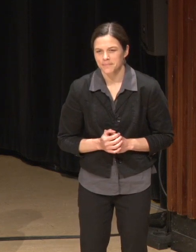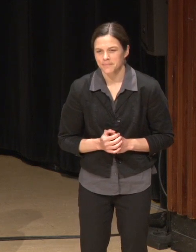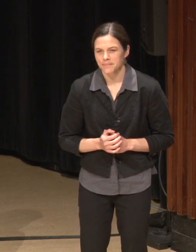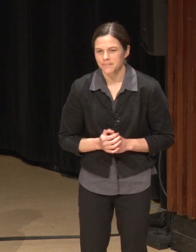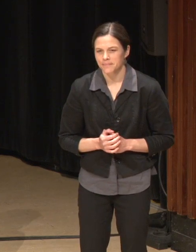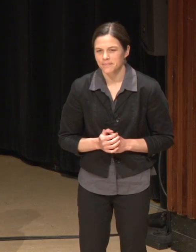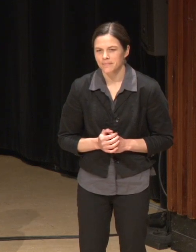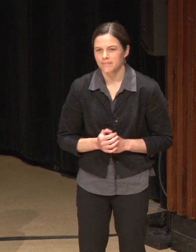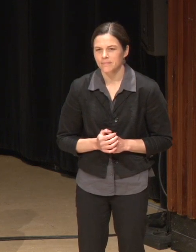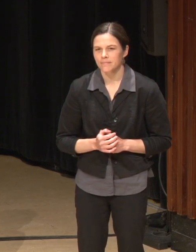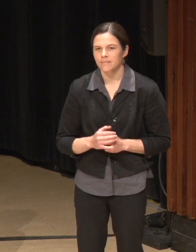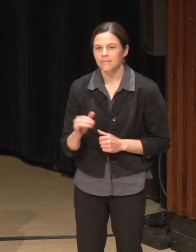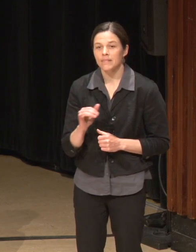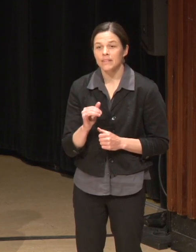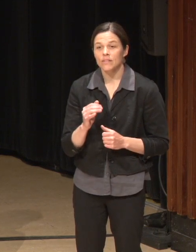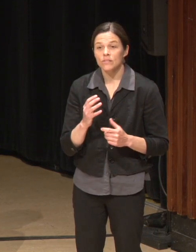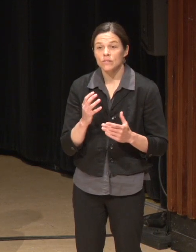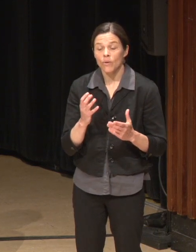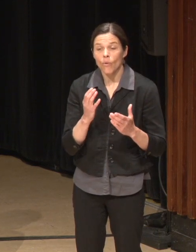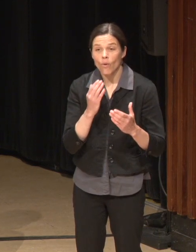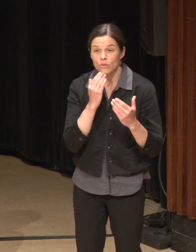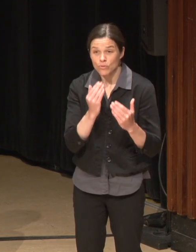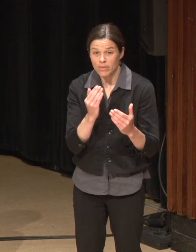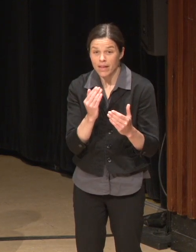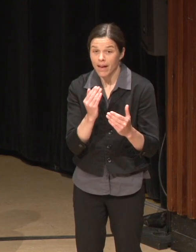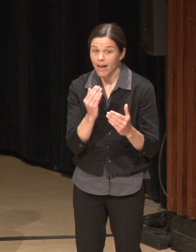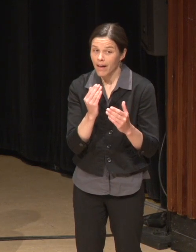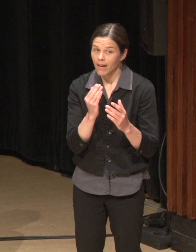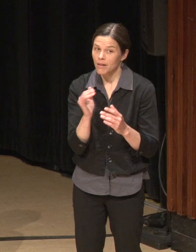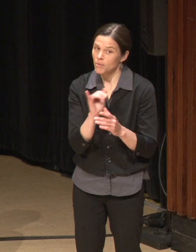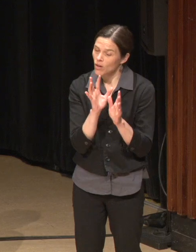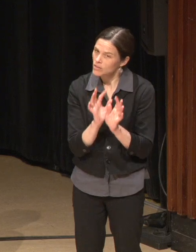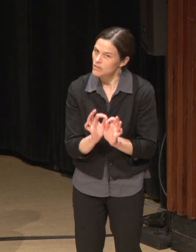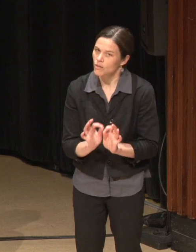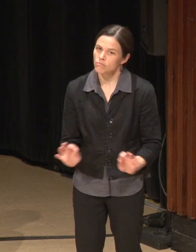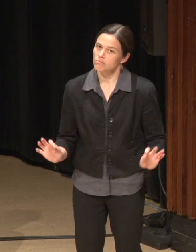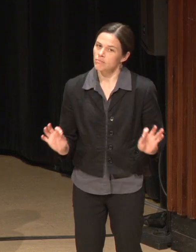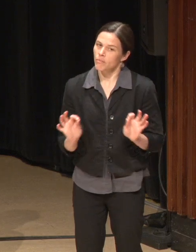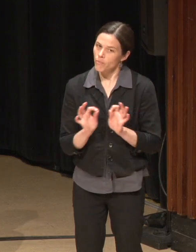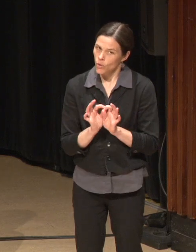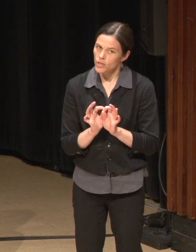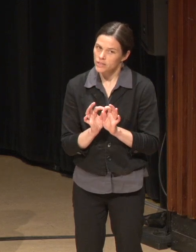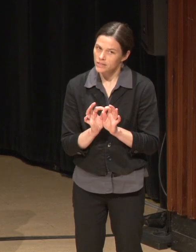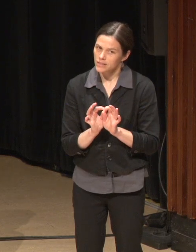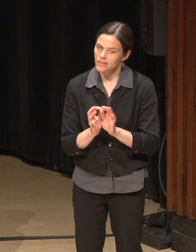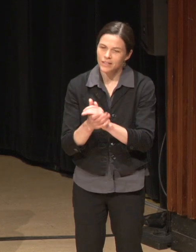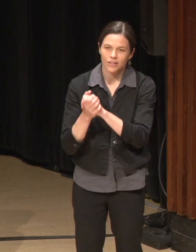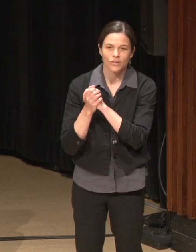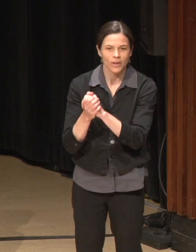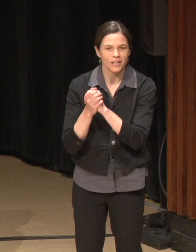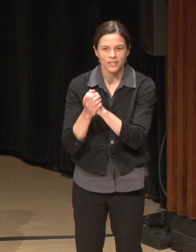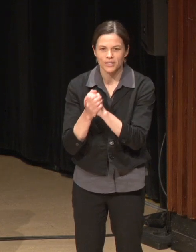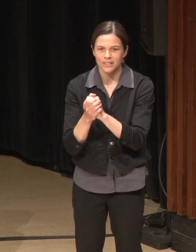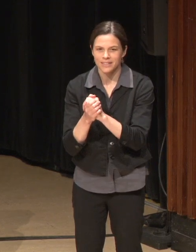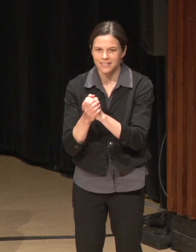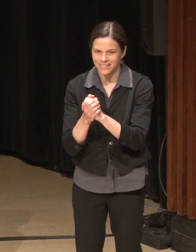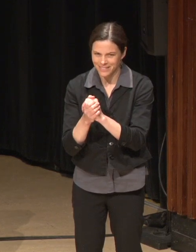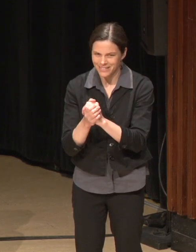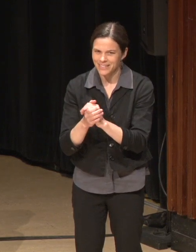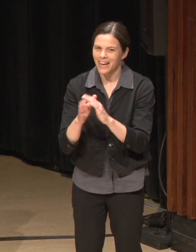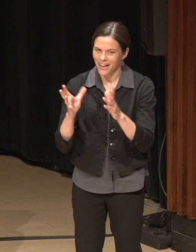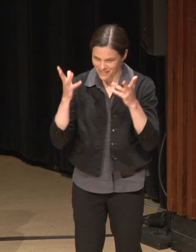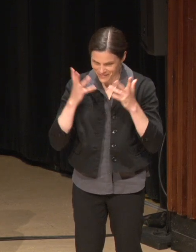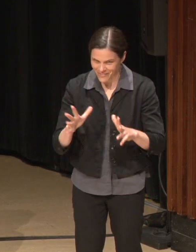I want to say thank you, but more importantly, I want to say congratulations, you've officially completed